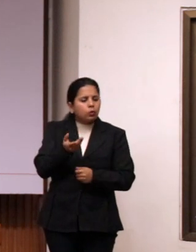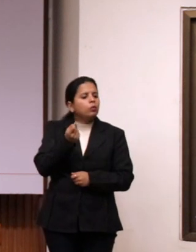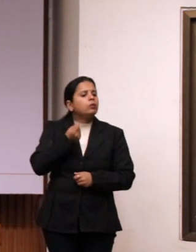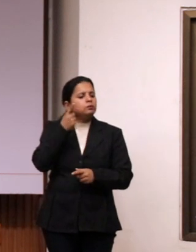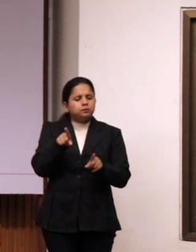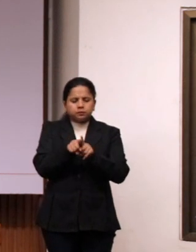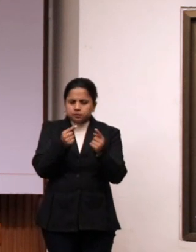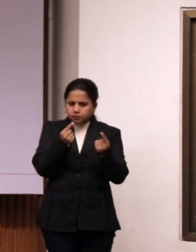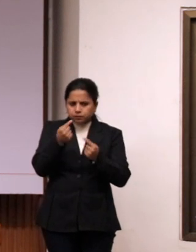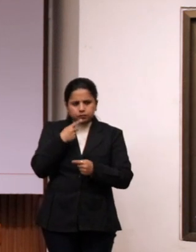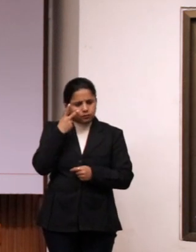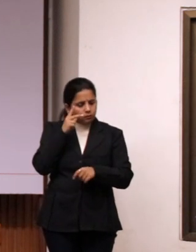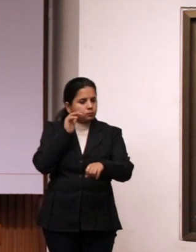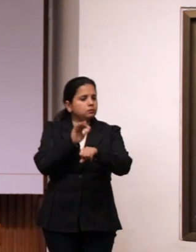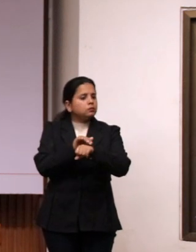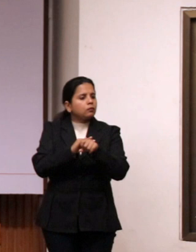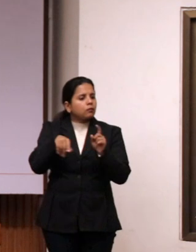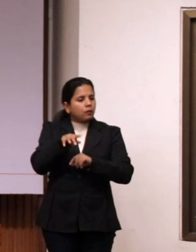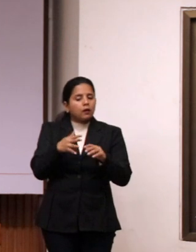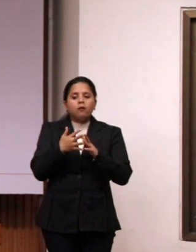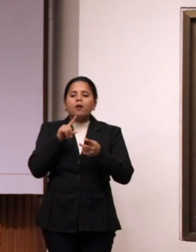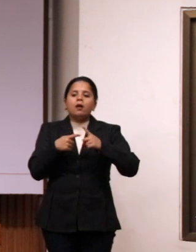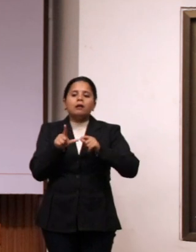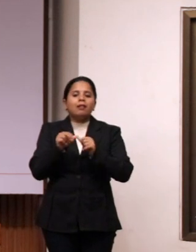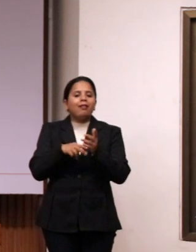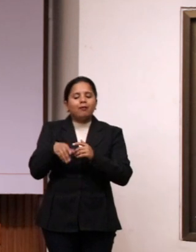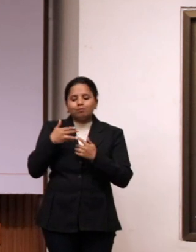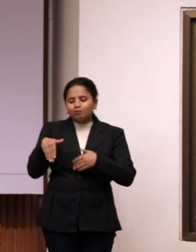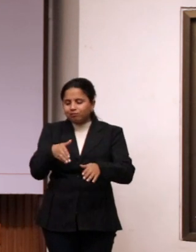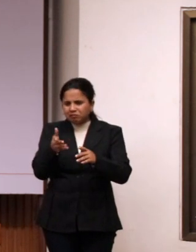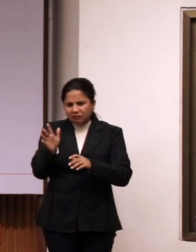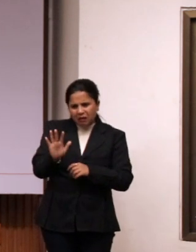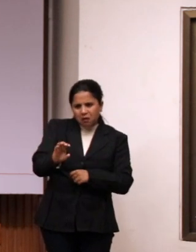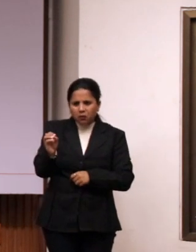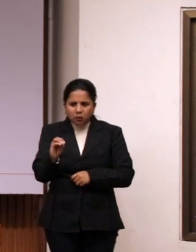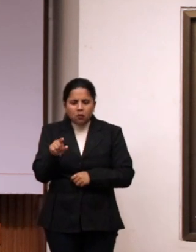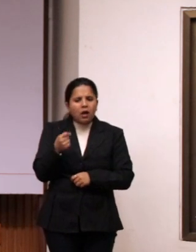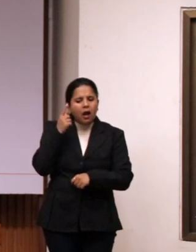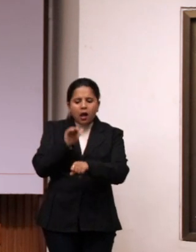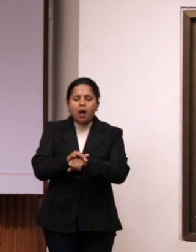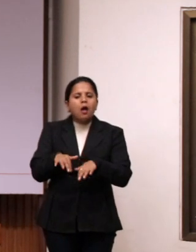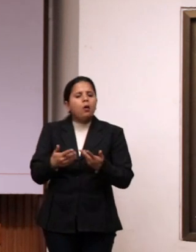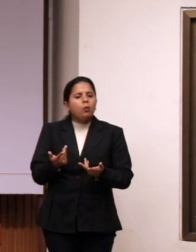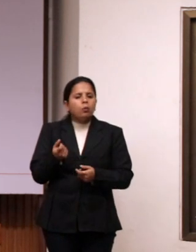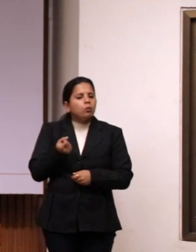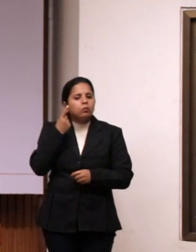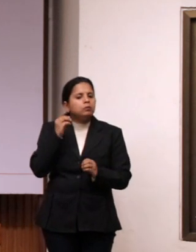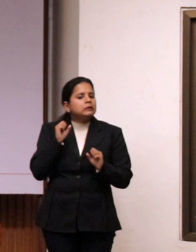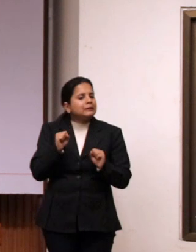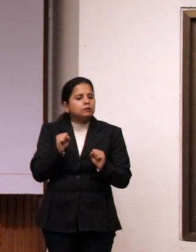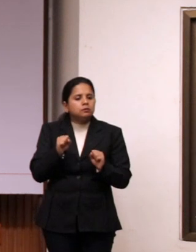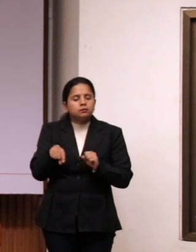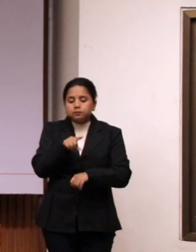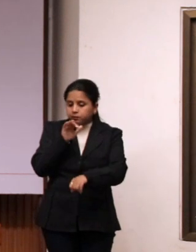I see identifying wetland becoming very difficult, whether it's a wetland or not, how you will identify. So similarly, how you